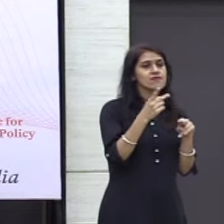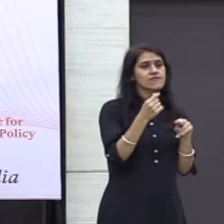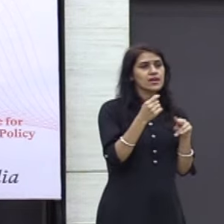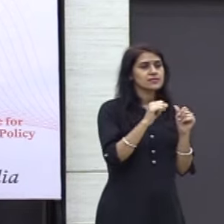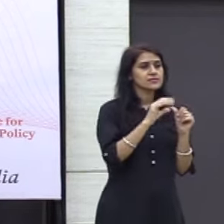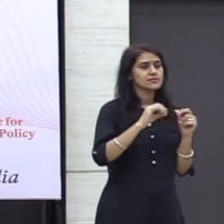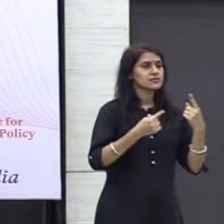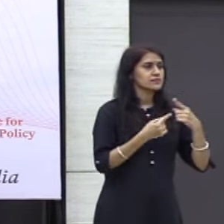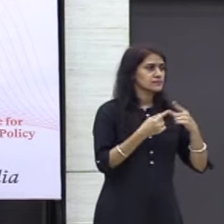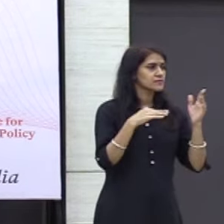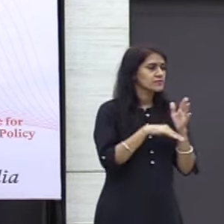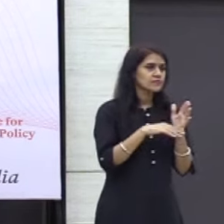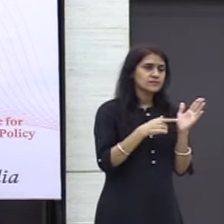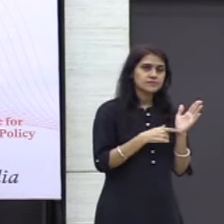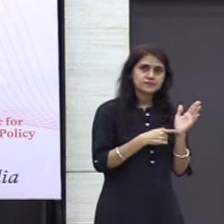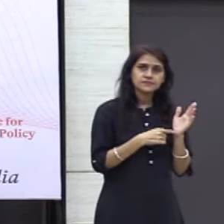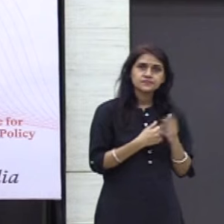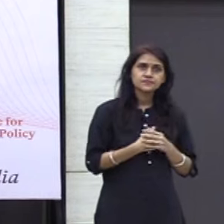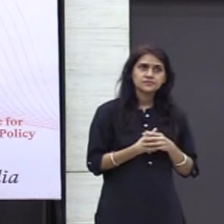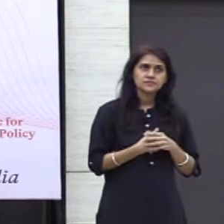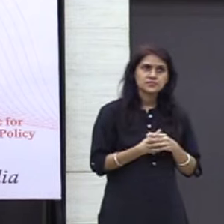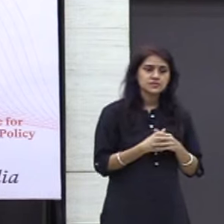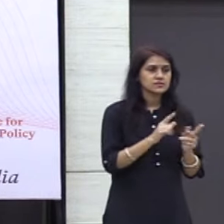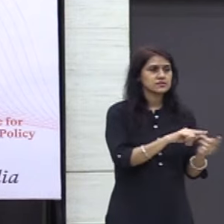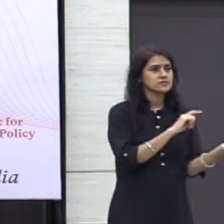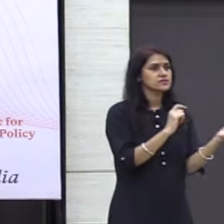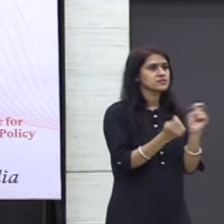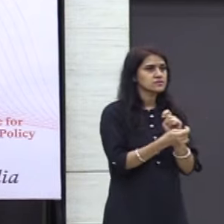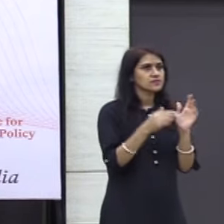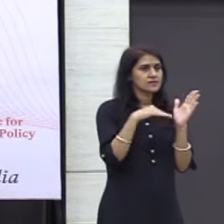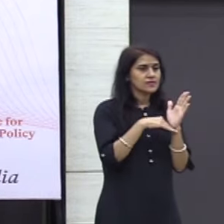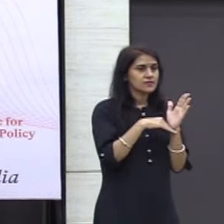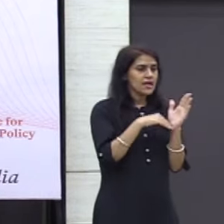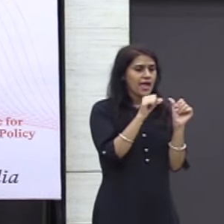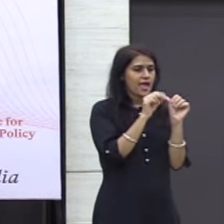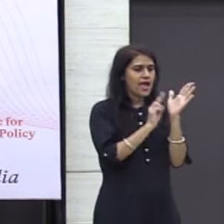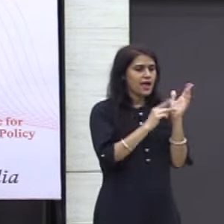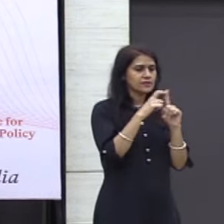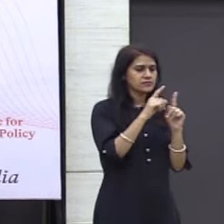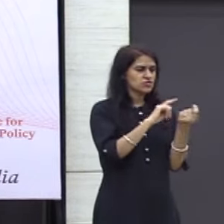added an explanation which converted and into or.